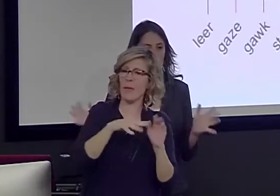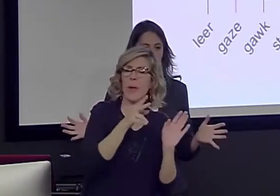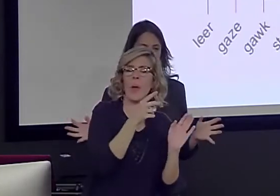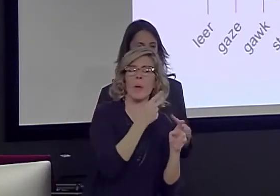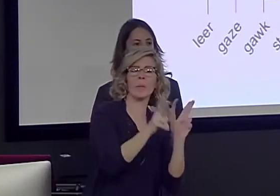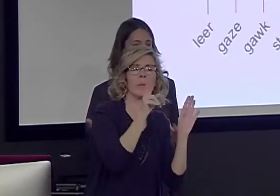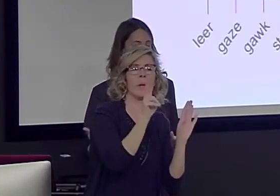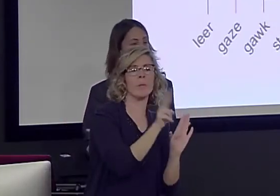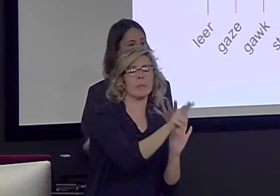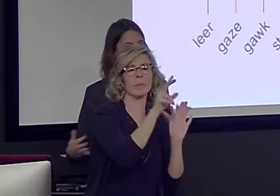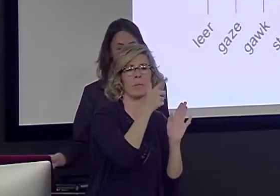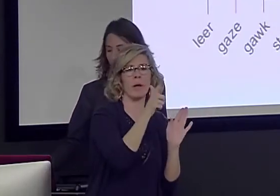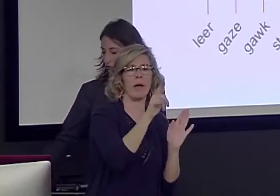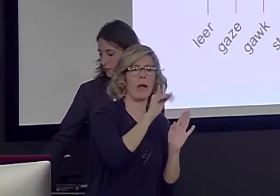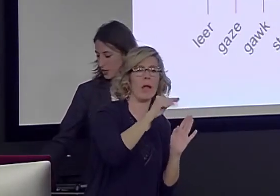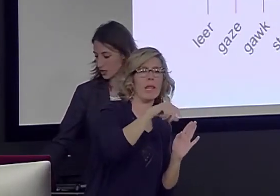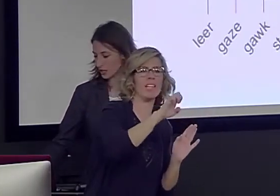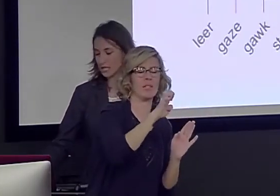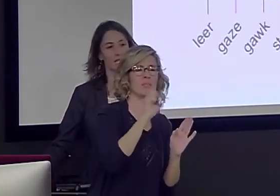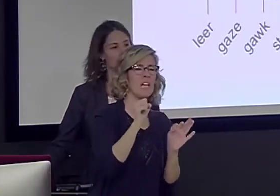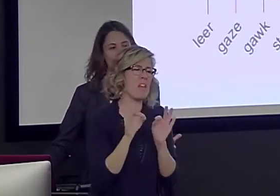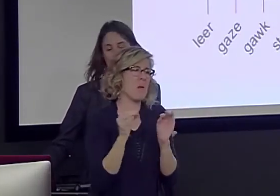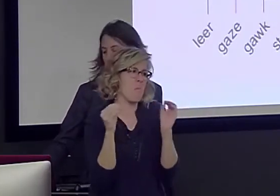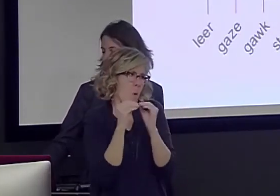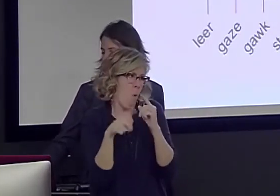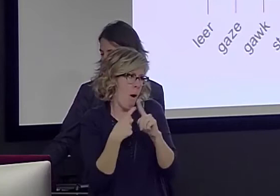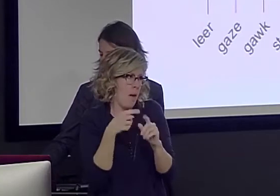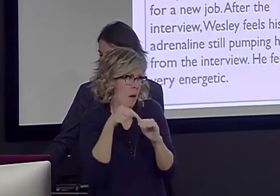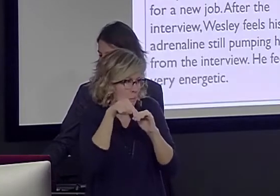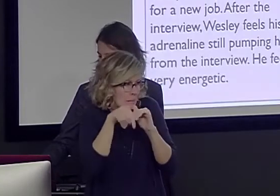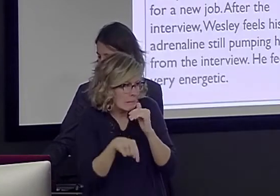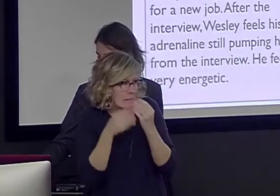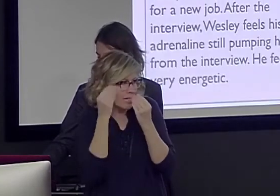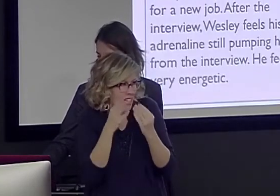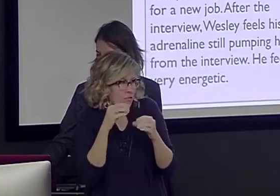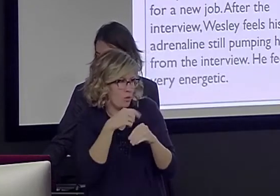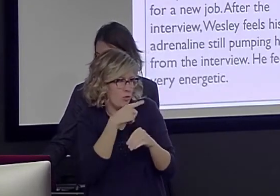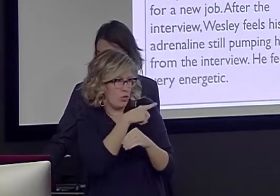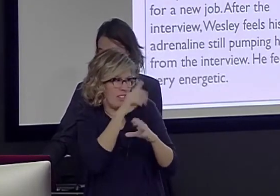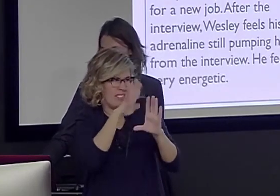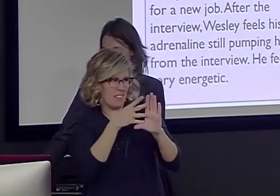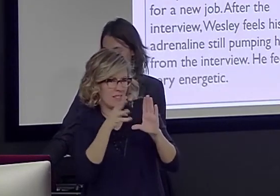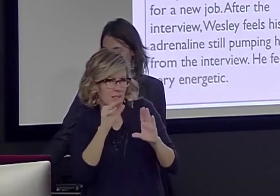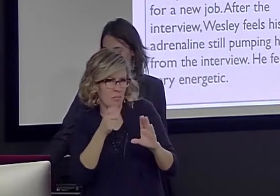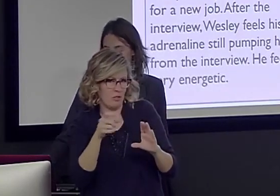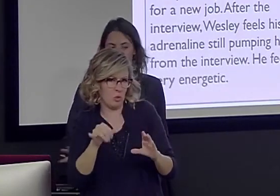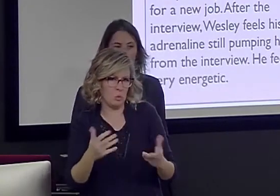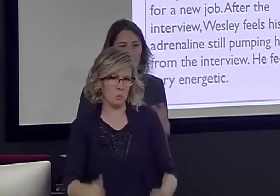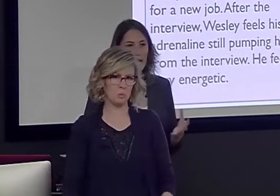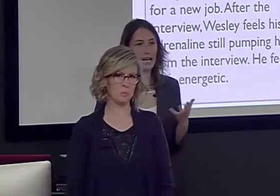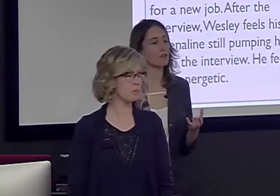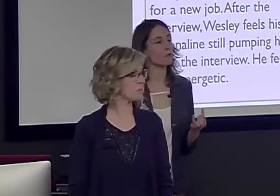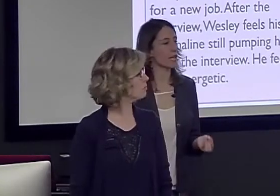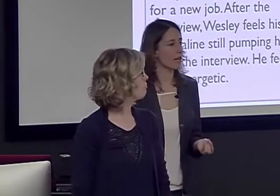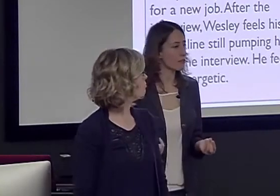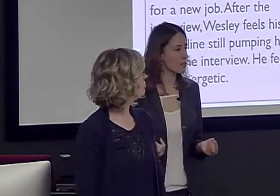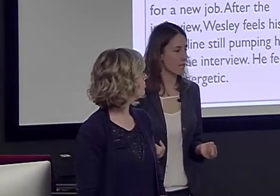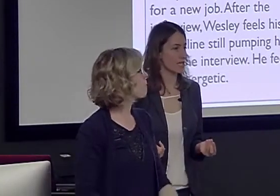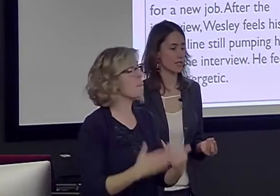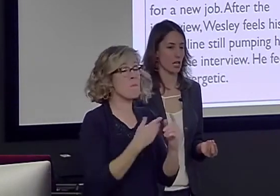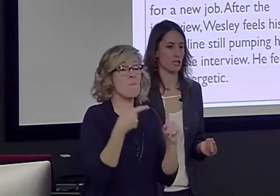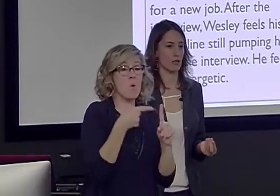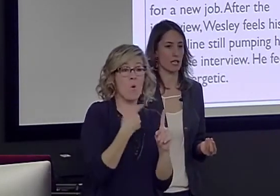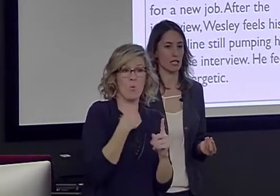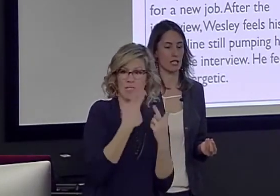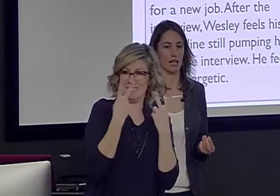can tell you more about the richness of the kind of information that's contained in these similarity matrices. So what that kind of behavioral